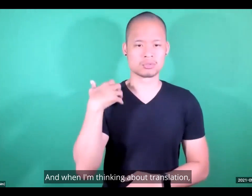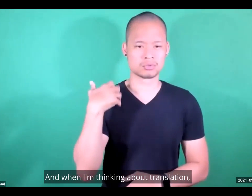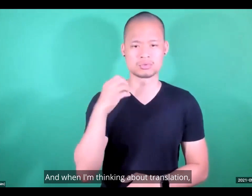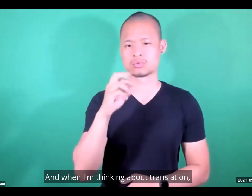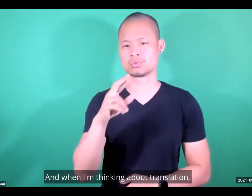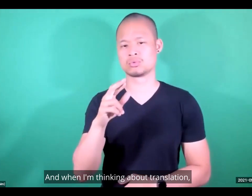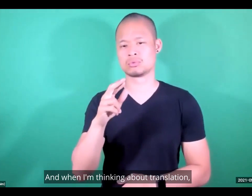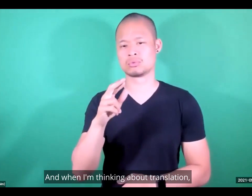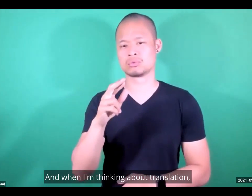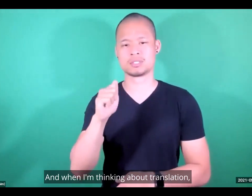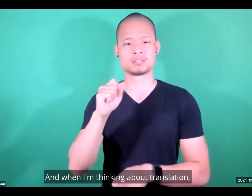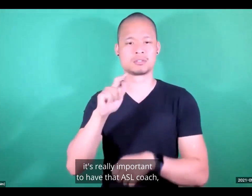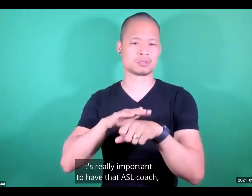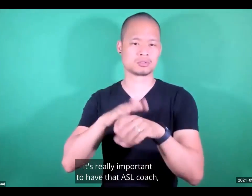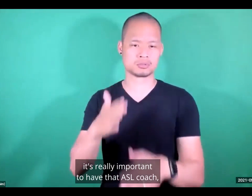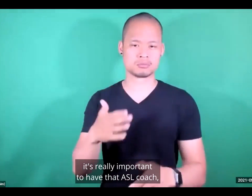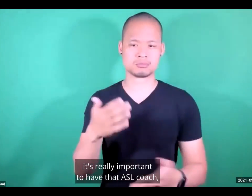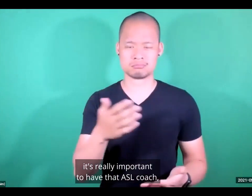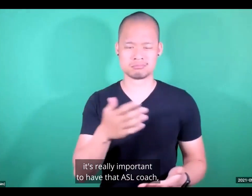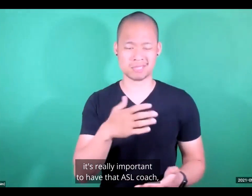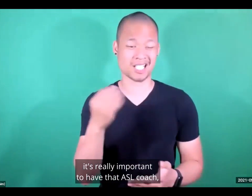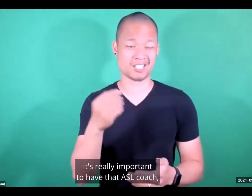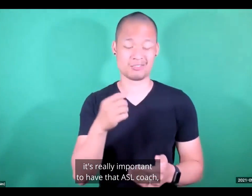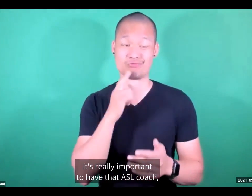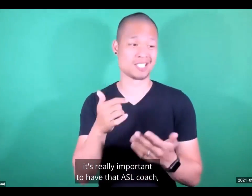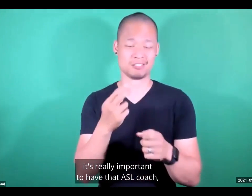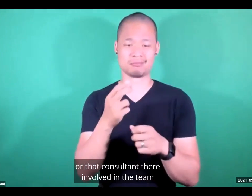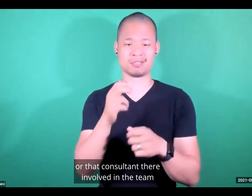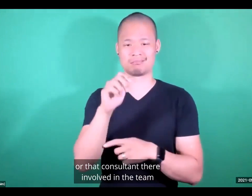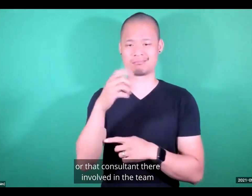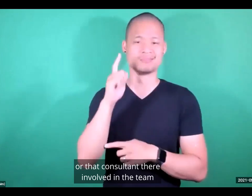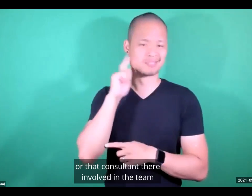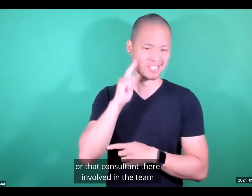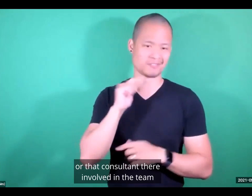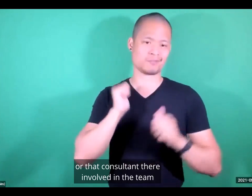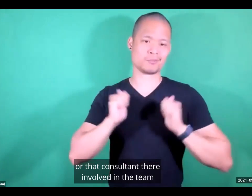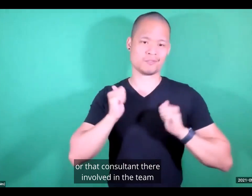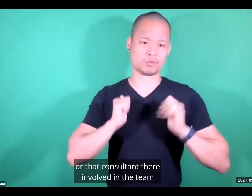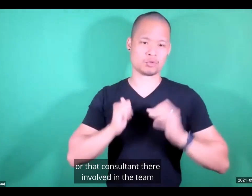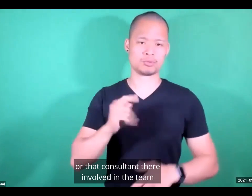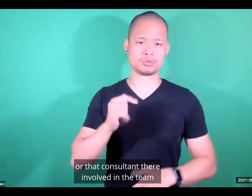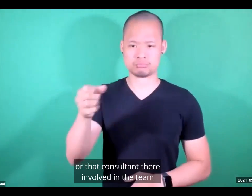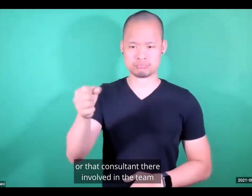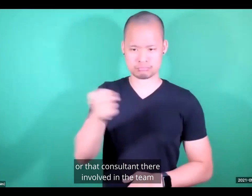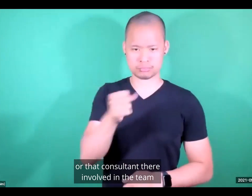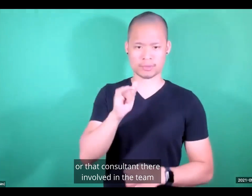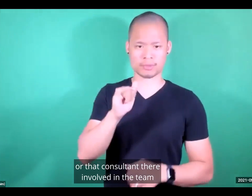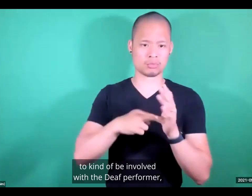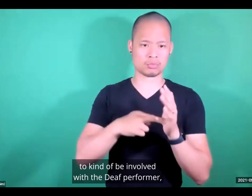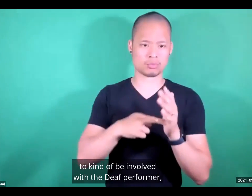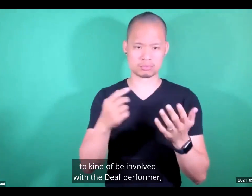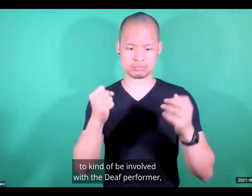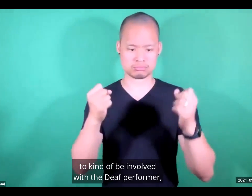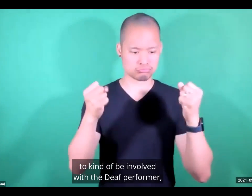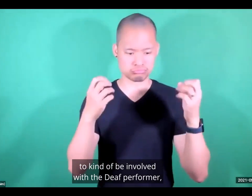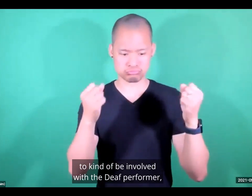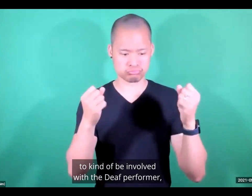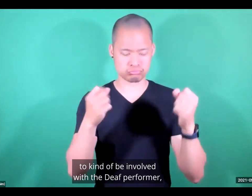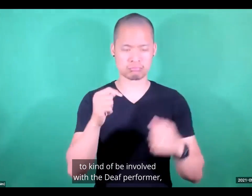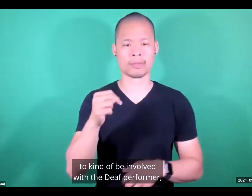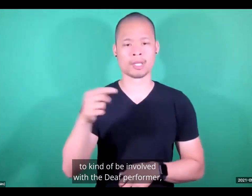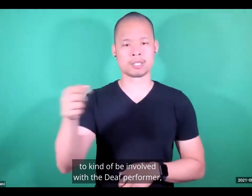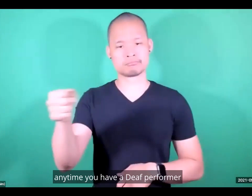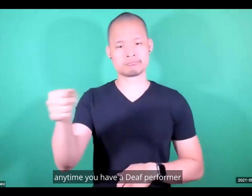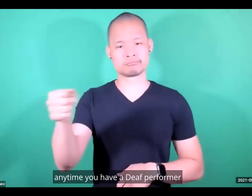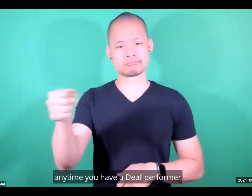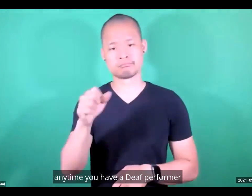And when I'm thinking about translation, it's really important to have that ASL coach or the consultant there involved in the team. To kind of be involved with the